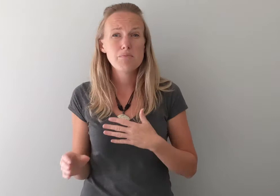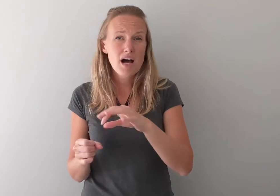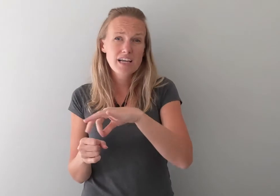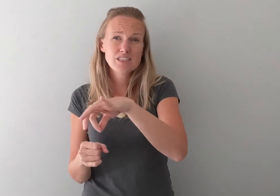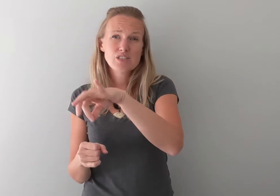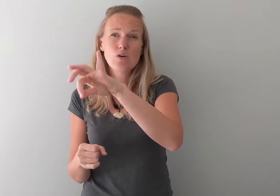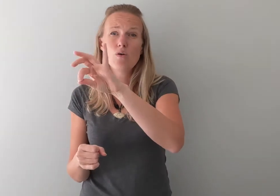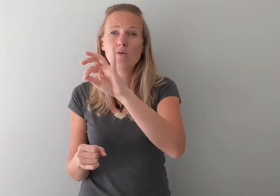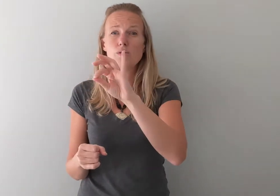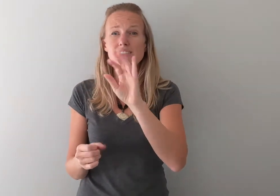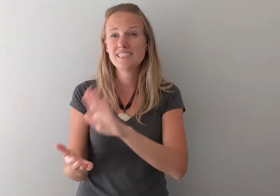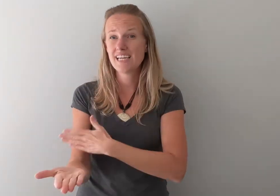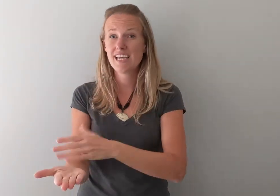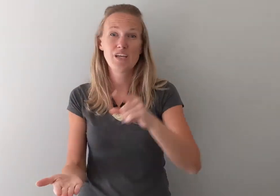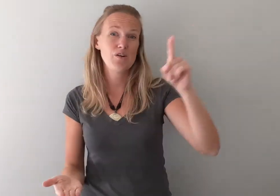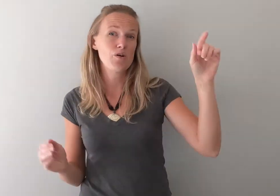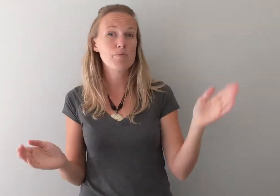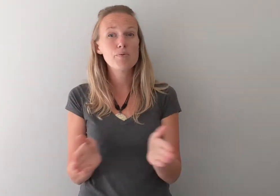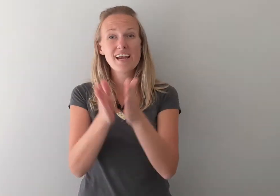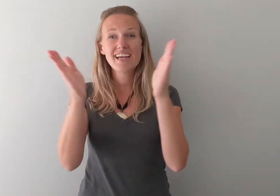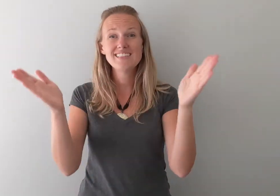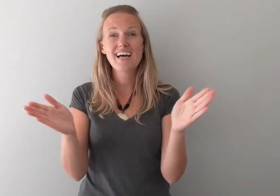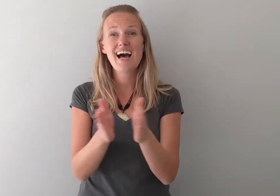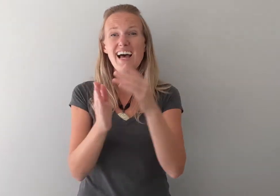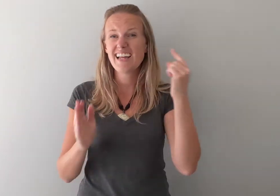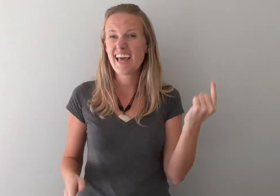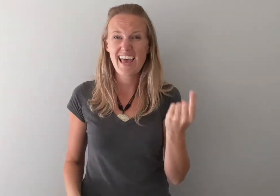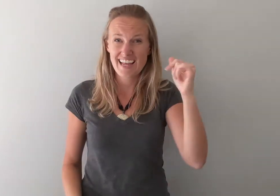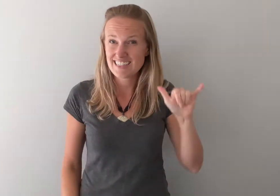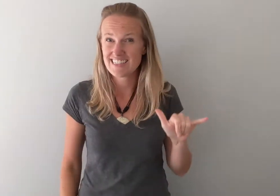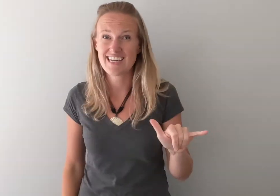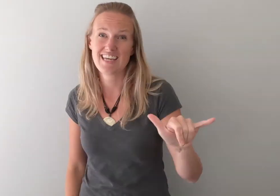my soul will sing your praise unending.